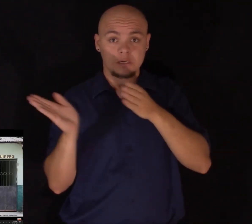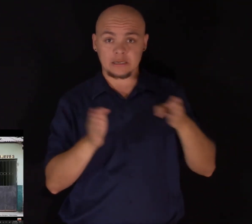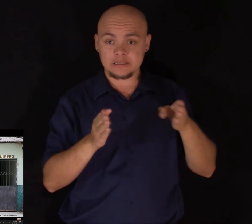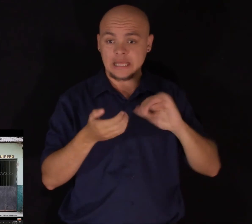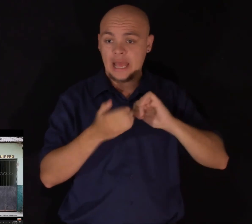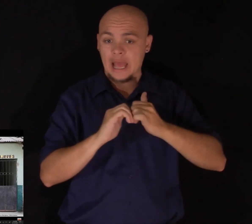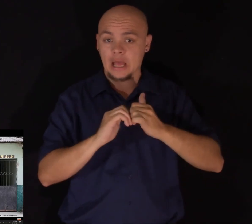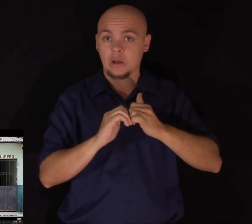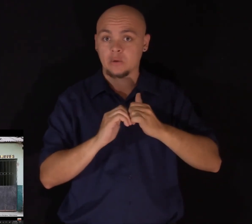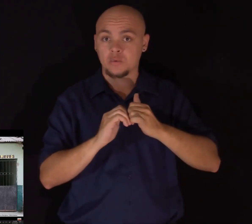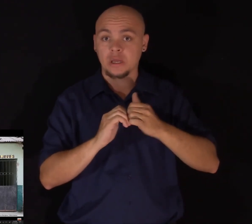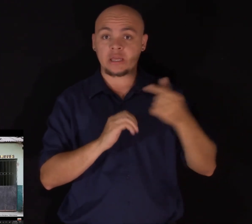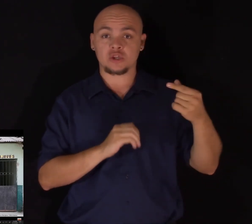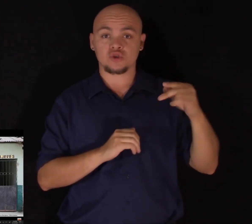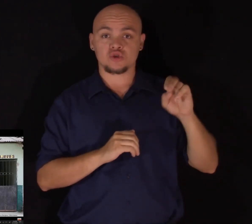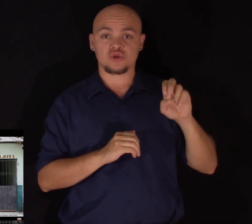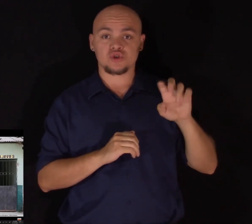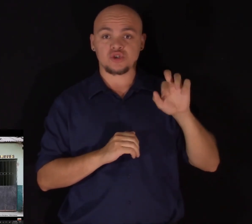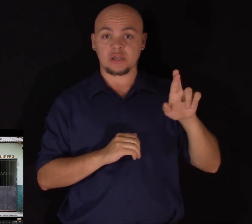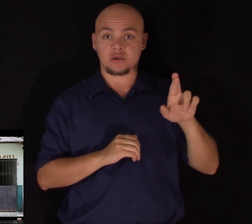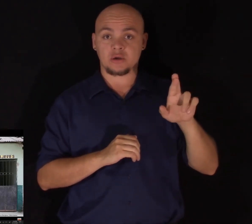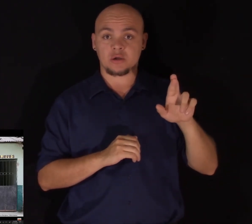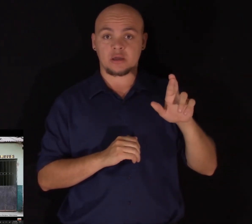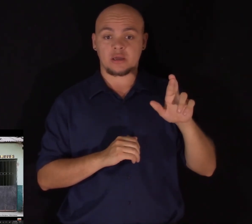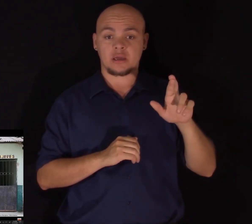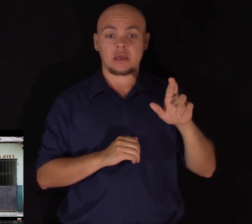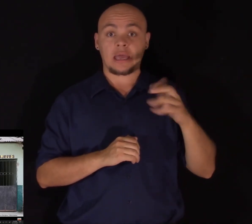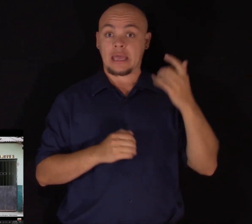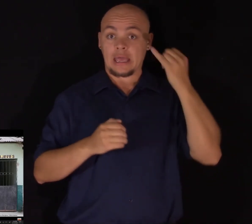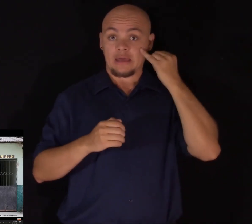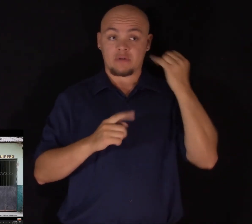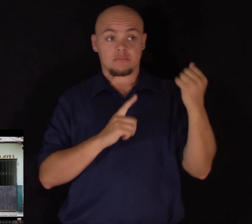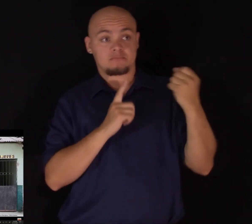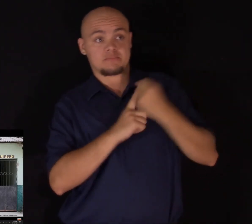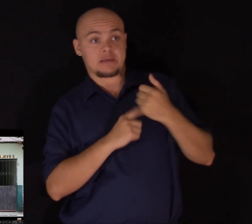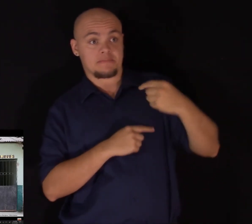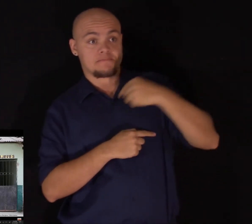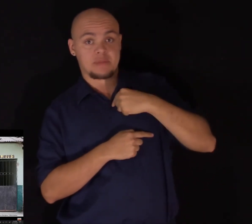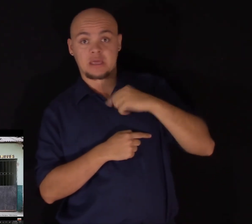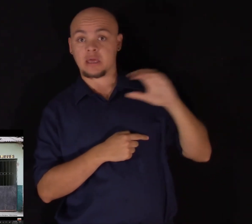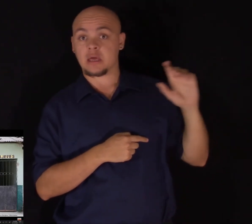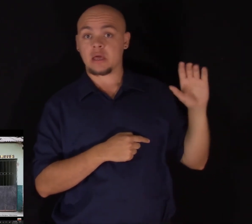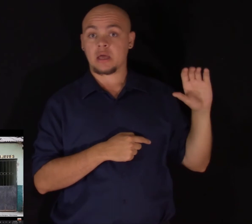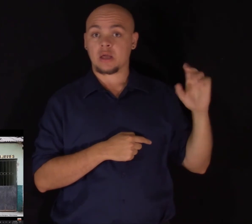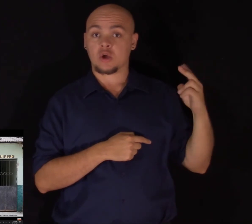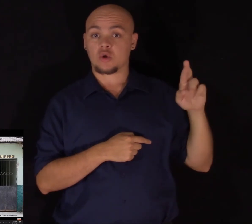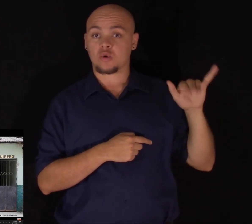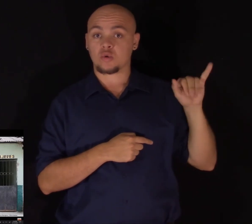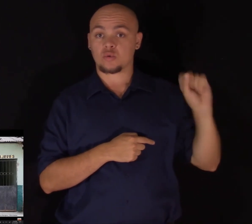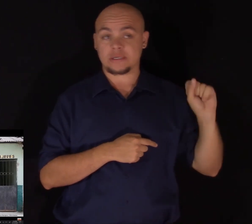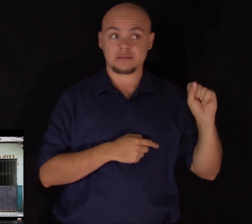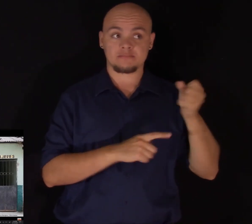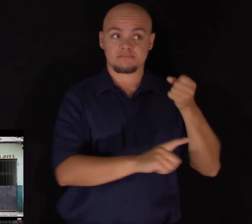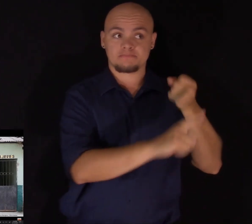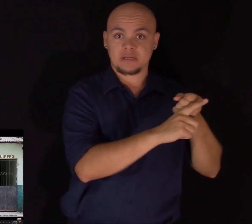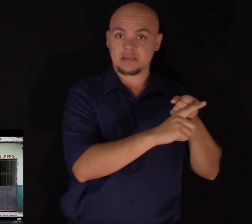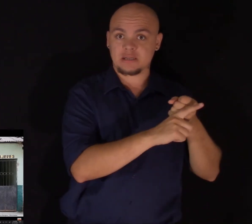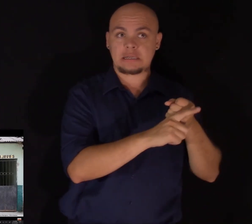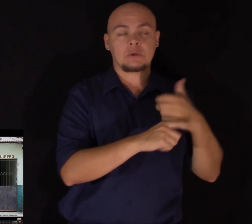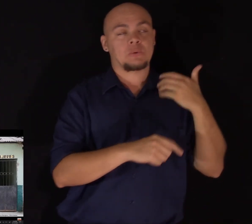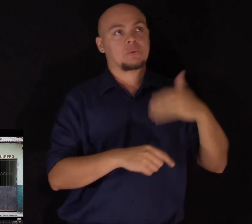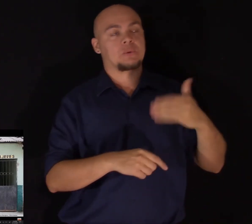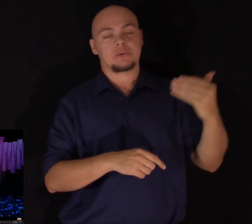If shame washes over me and washes over Chris, it's going to feel the same. Everyone sitting in here knows the warm wash of